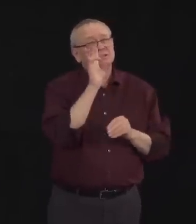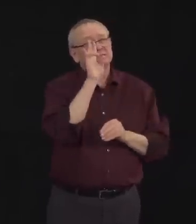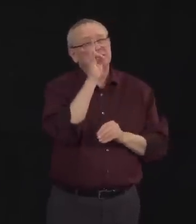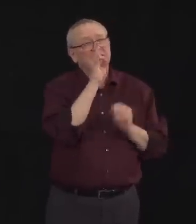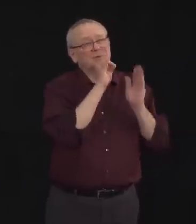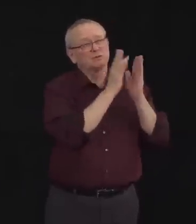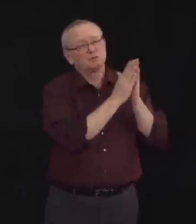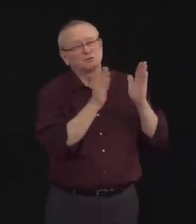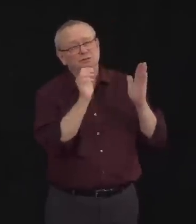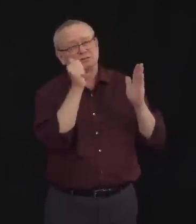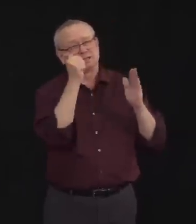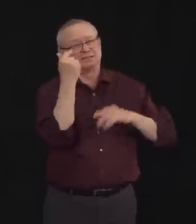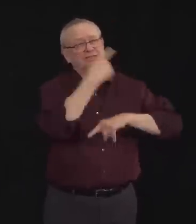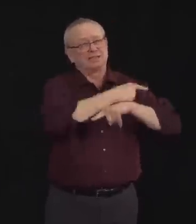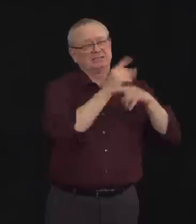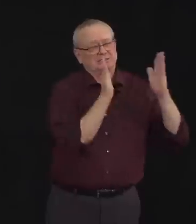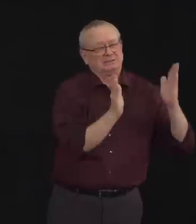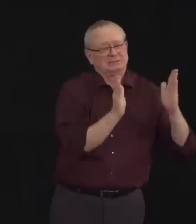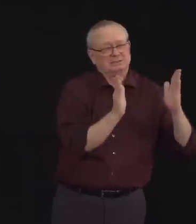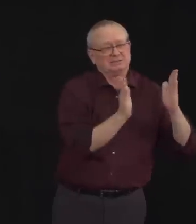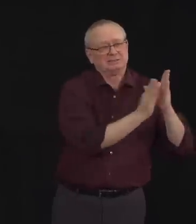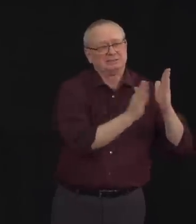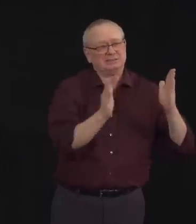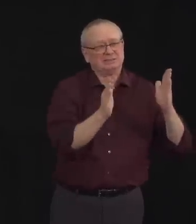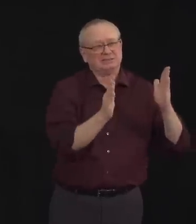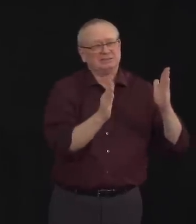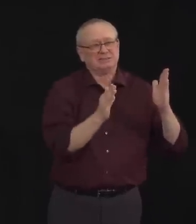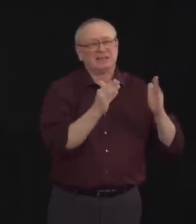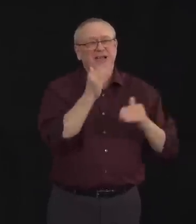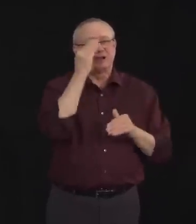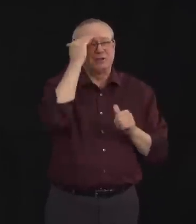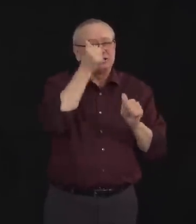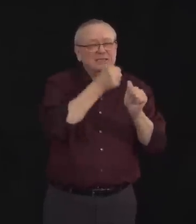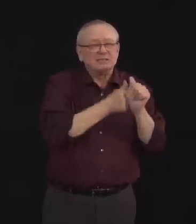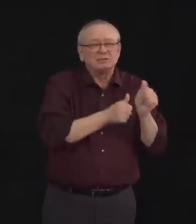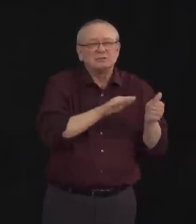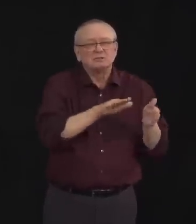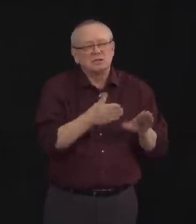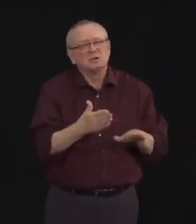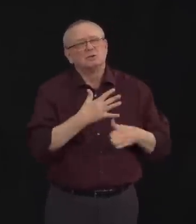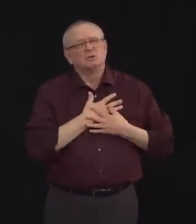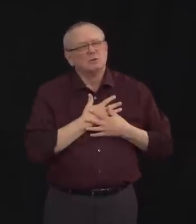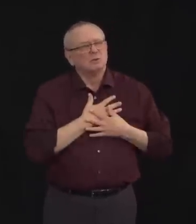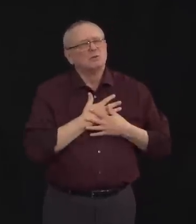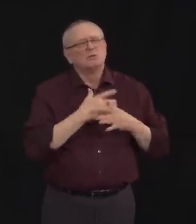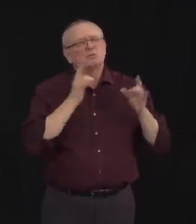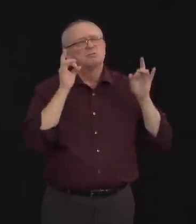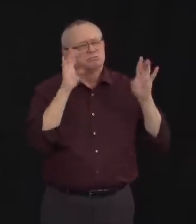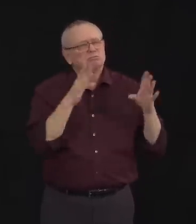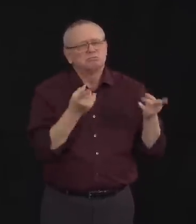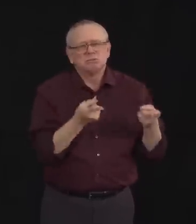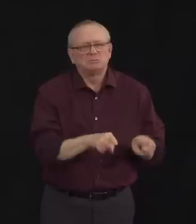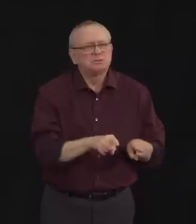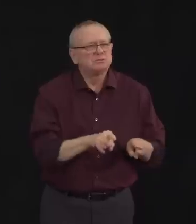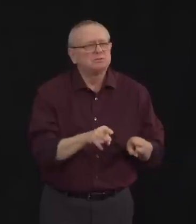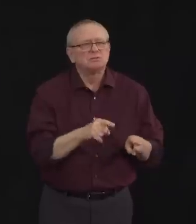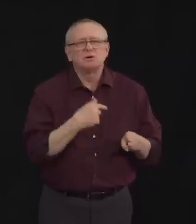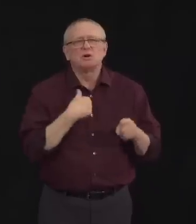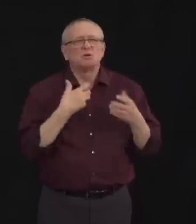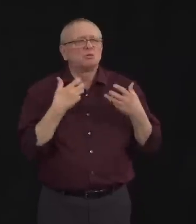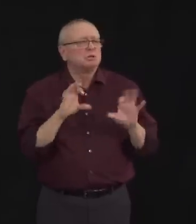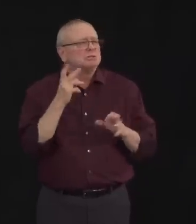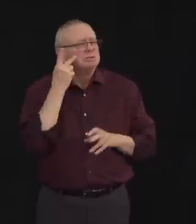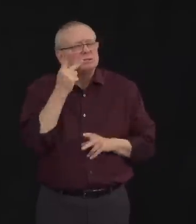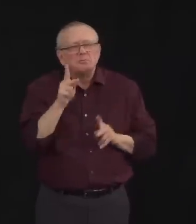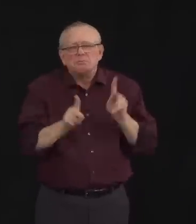while each death is a tragedy and everything we're doing is to strive to prevent tragic outcomes like these, it is important to not take